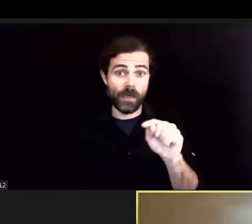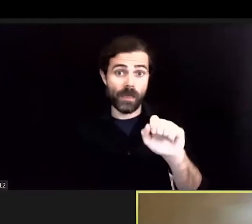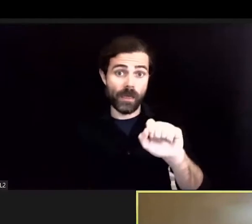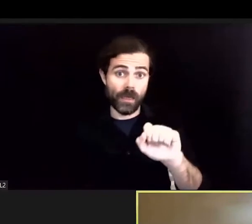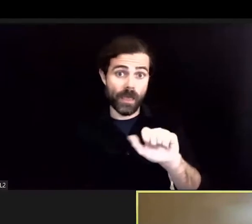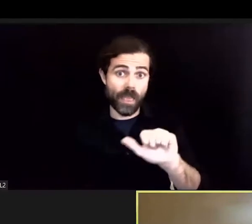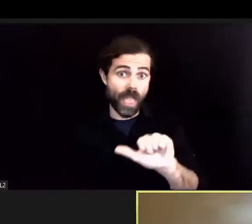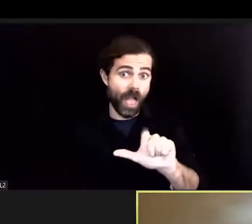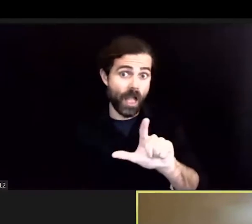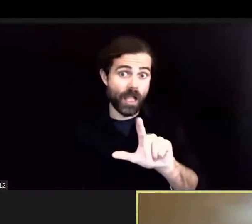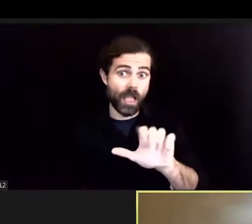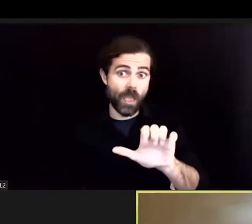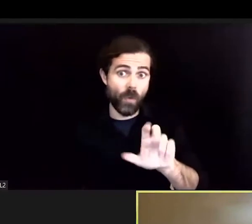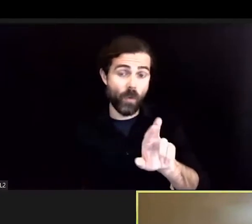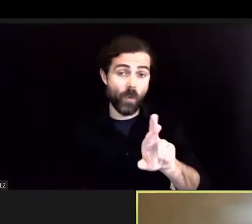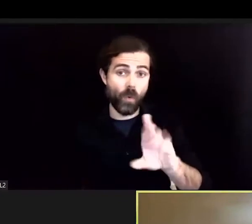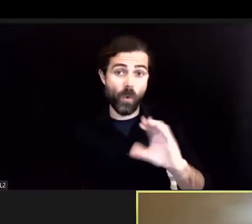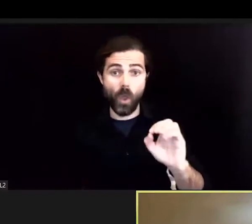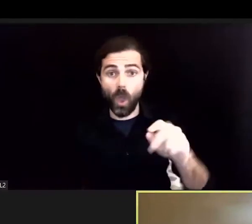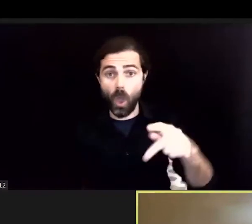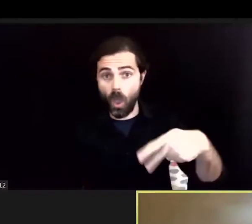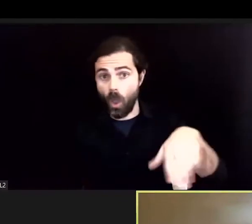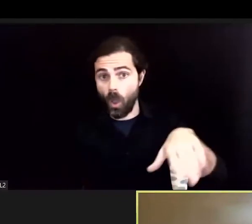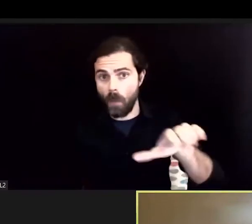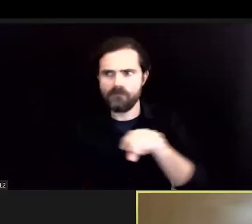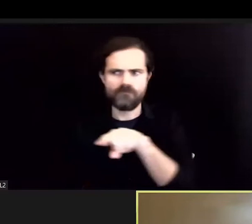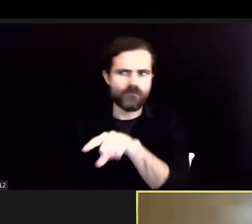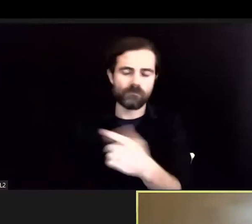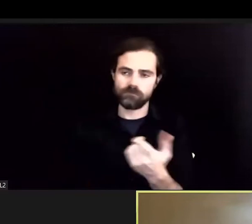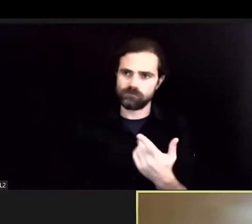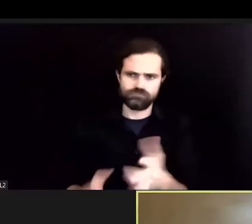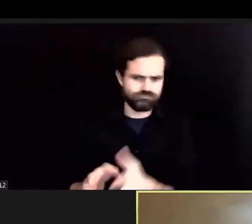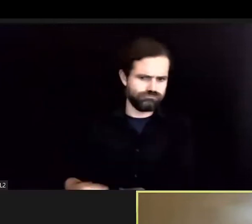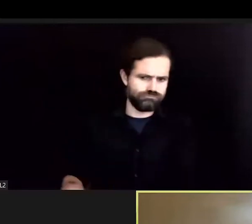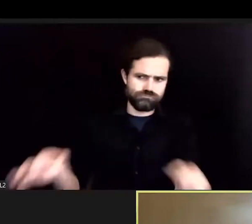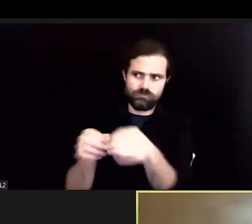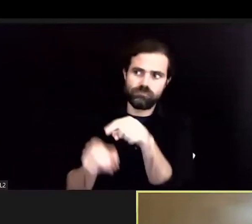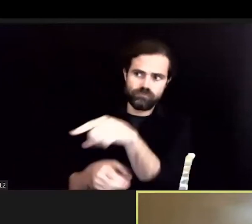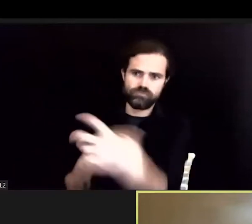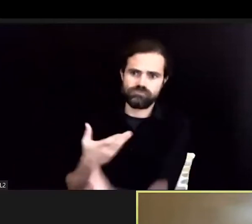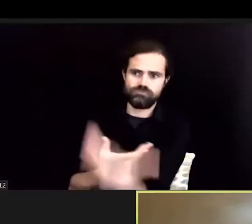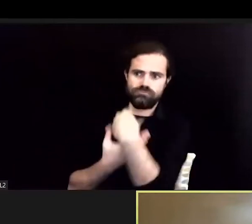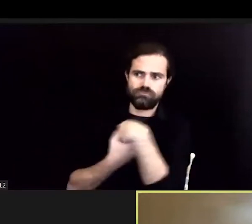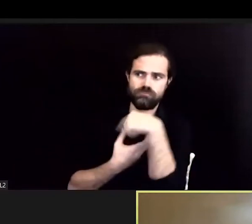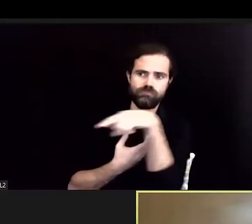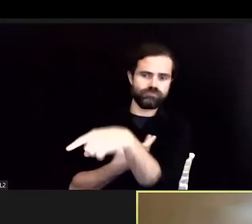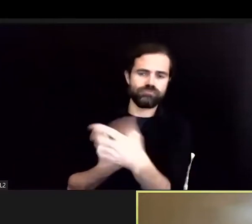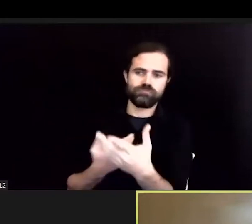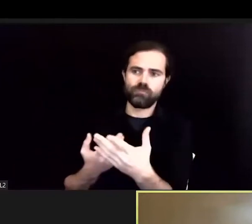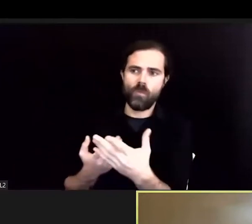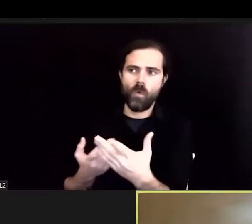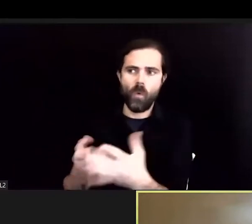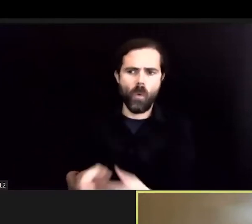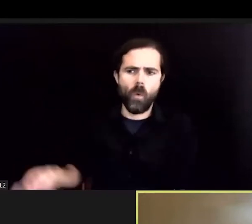largest organization that represents the digital industry in Europe, and that's why you play